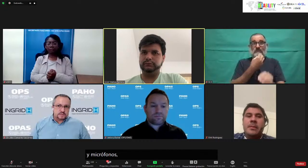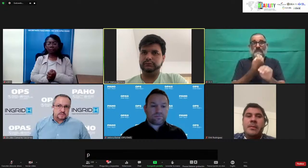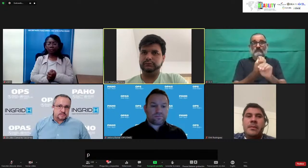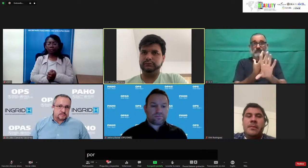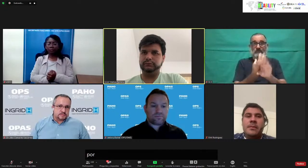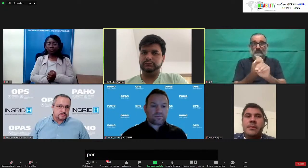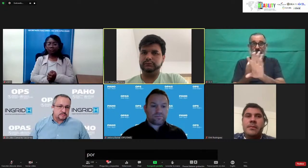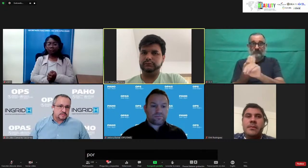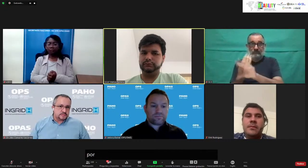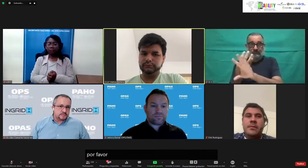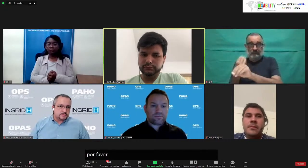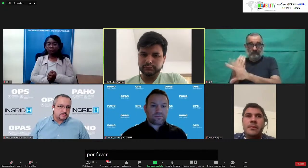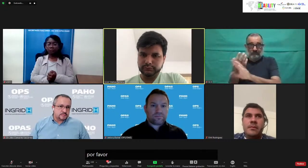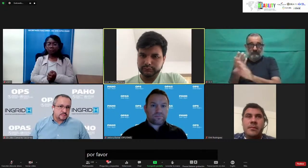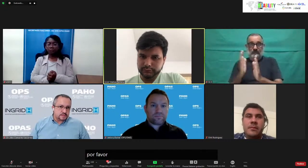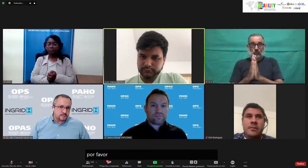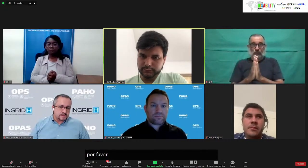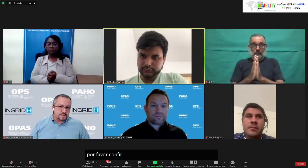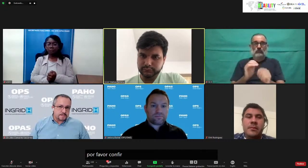okay